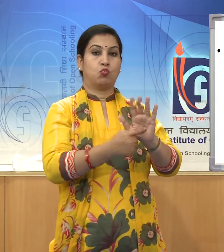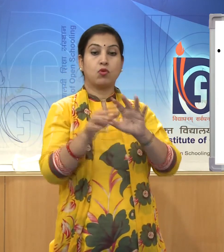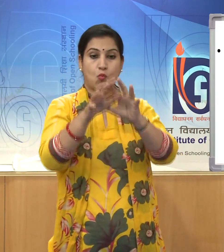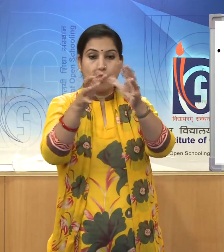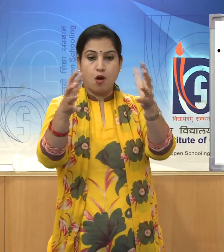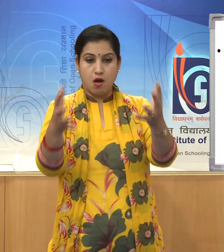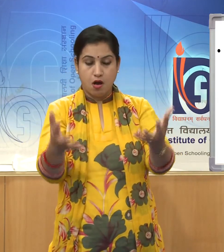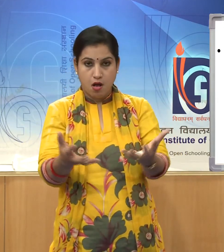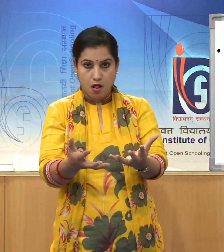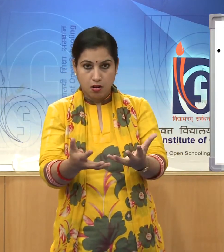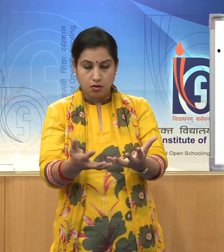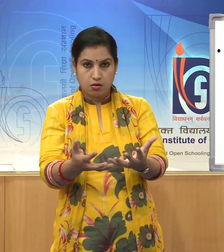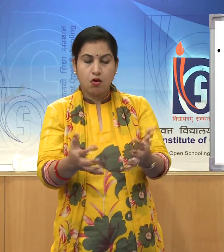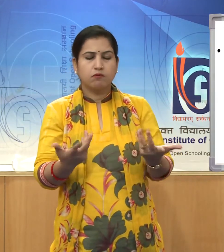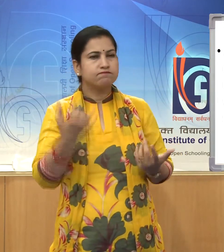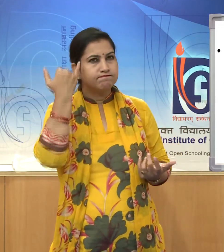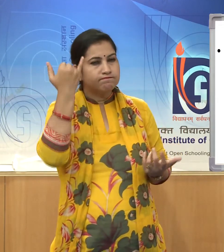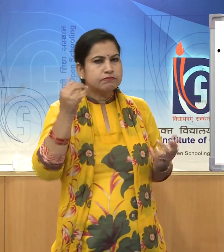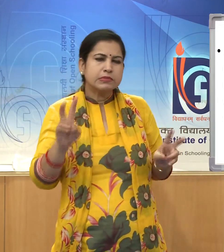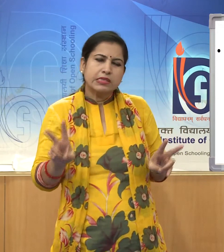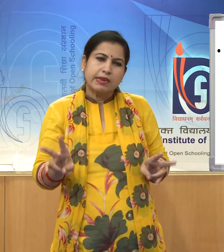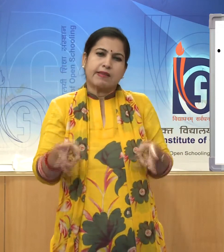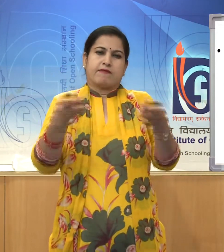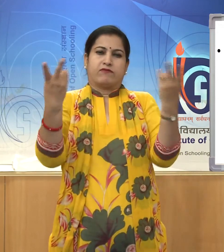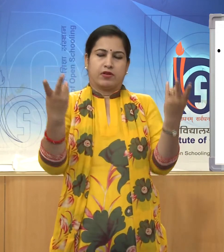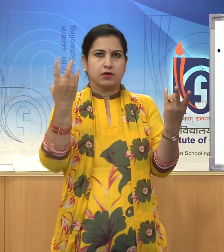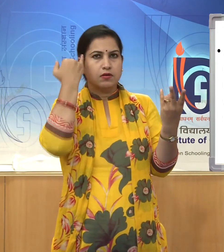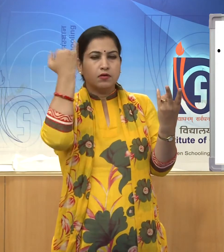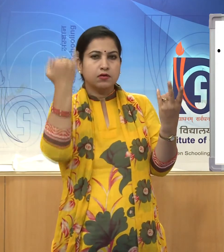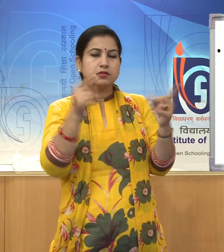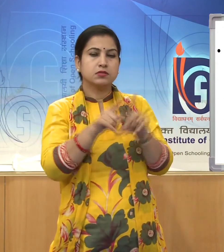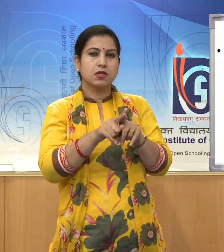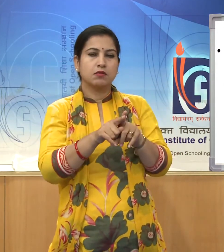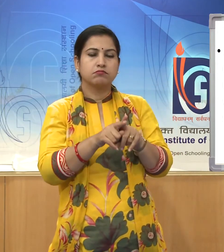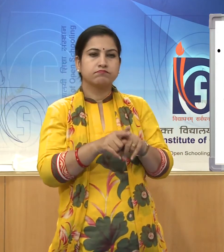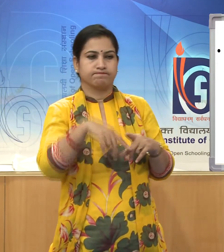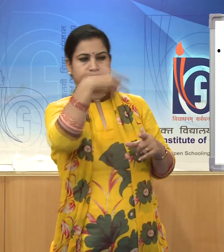world of absurd, unusual and strange elements.